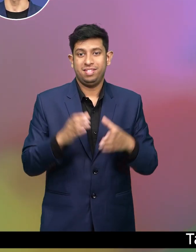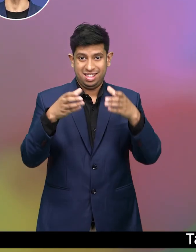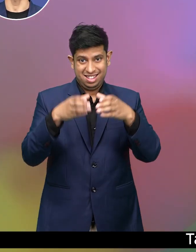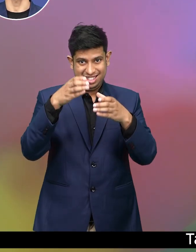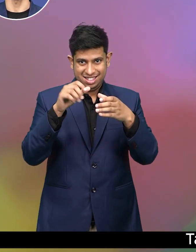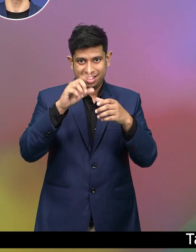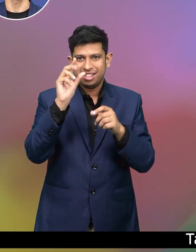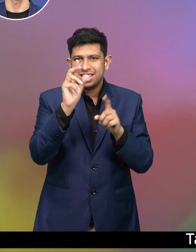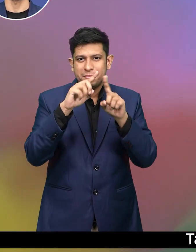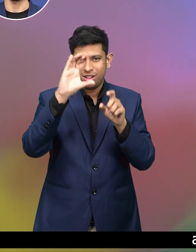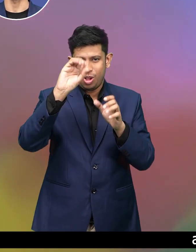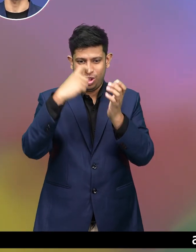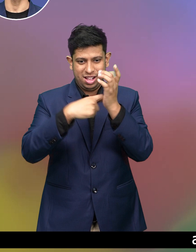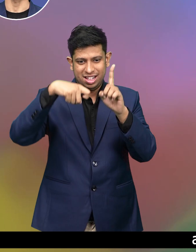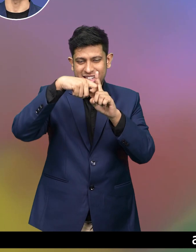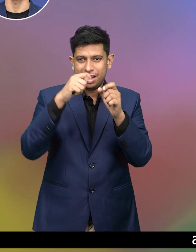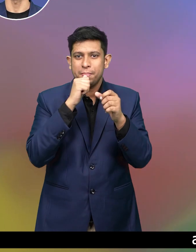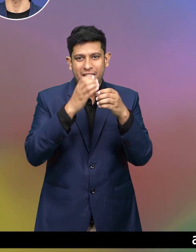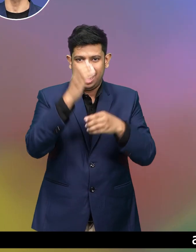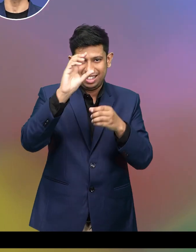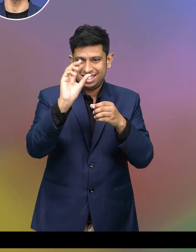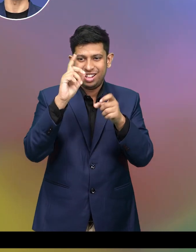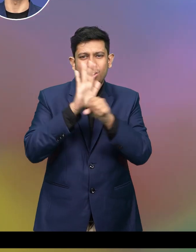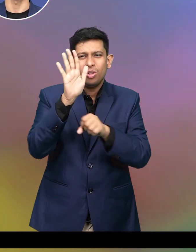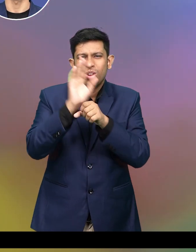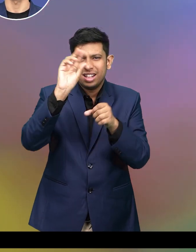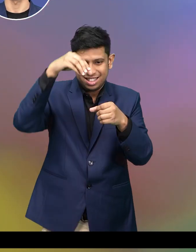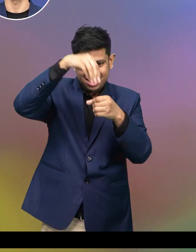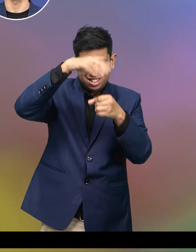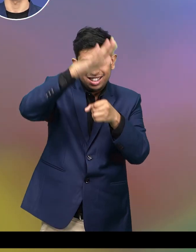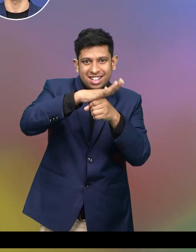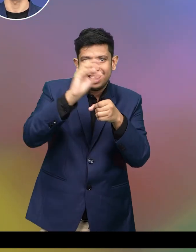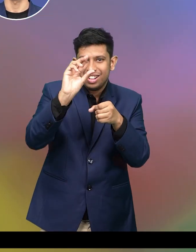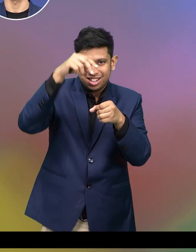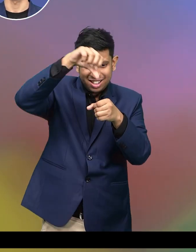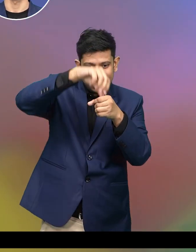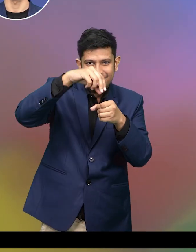Take a piece of cork and iron nail of equal mass.